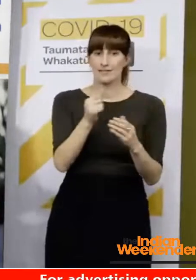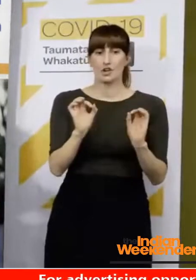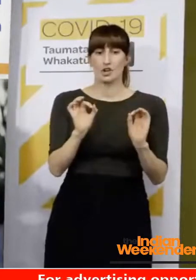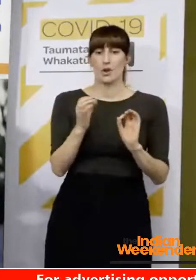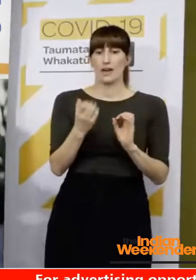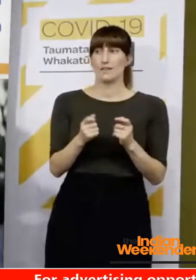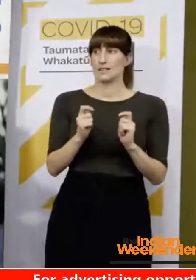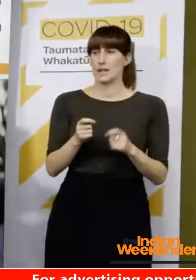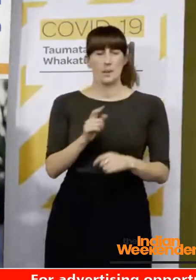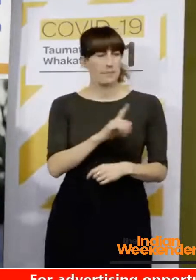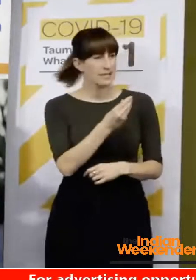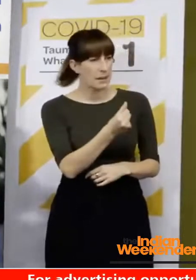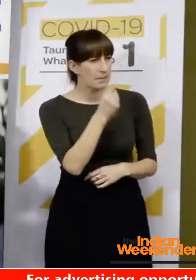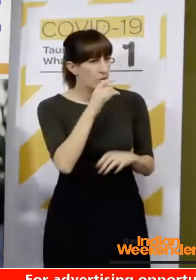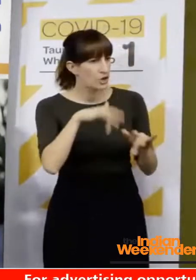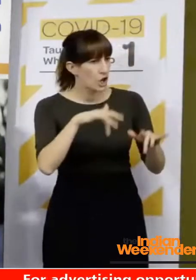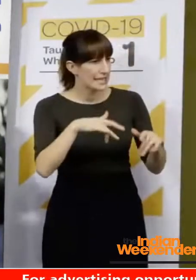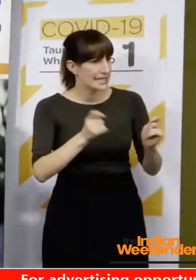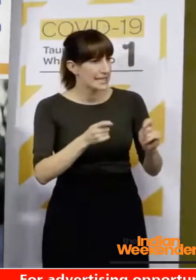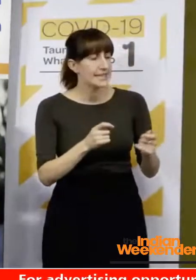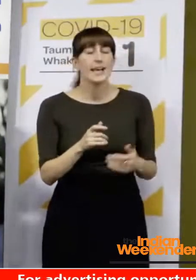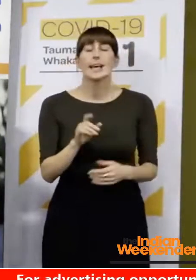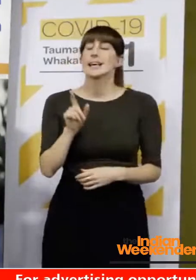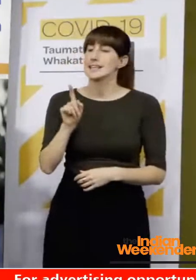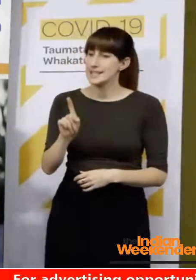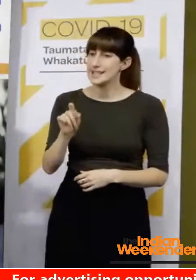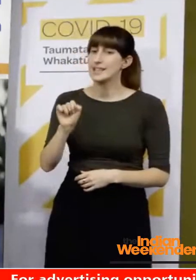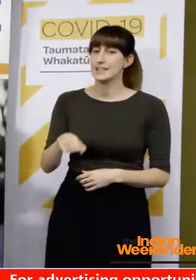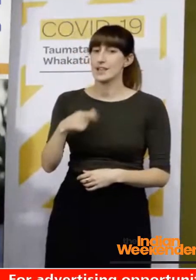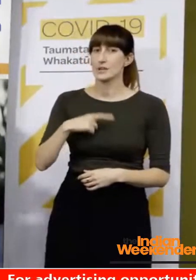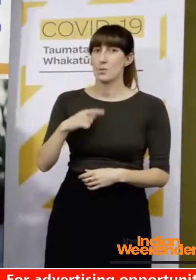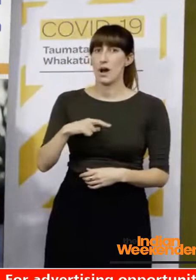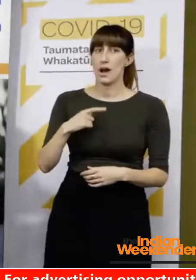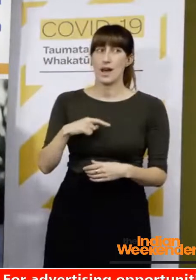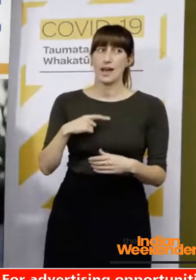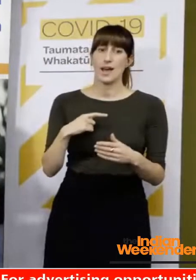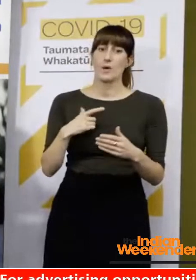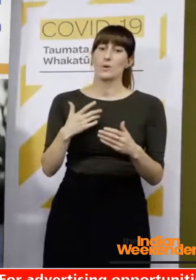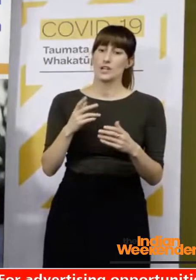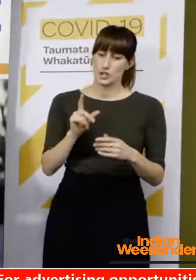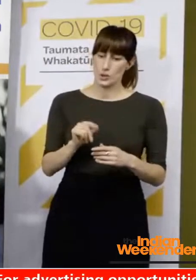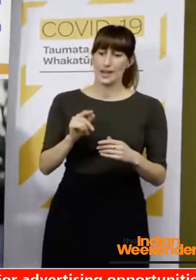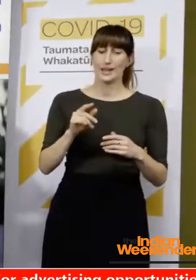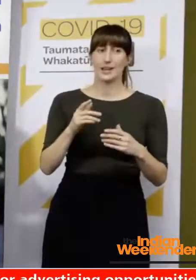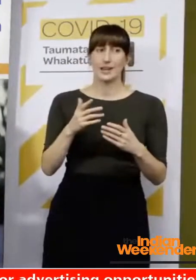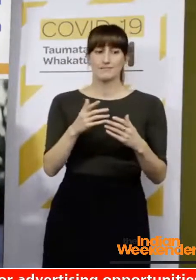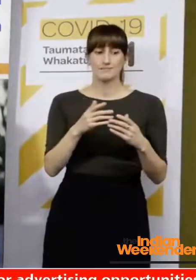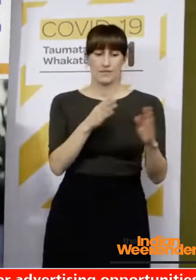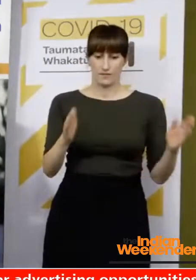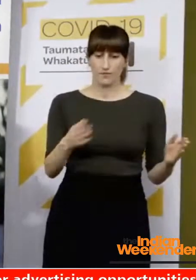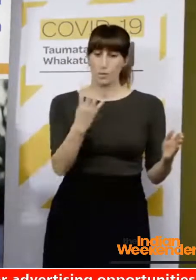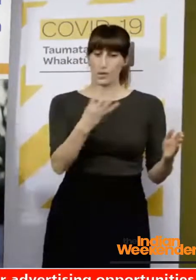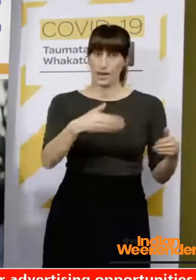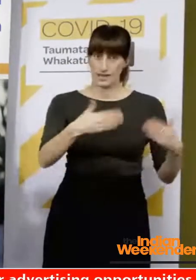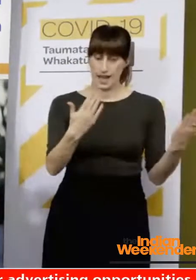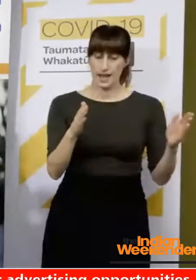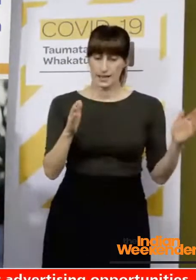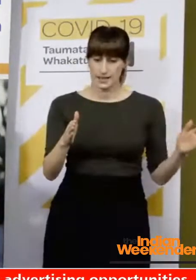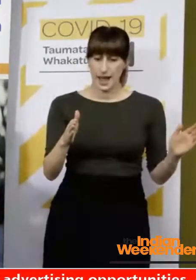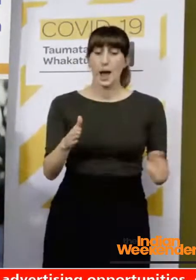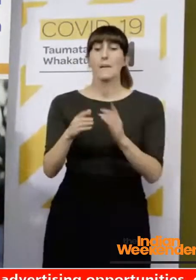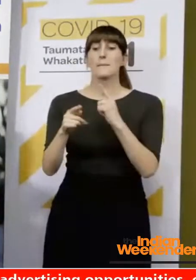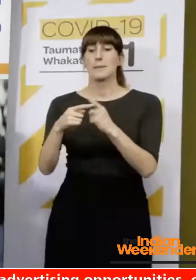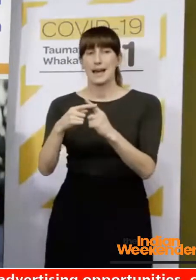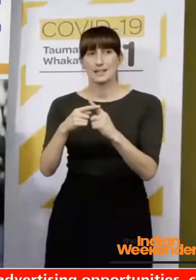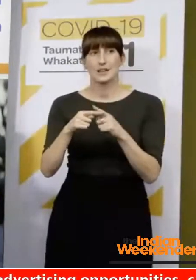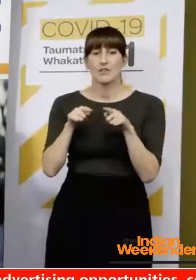rules, and that that's sort of why, thing? as an extra It's precaution, been very on top of the strict so 14 far. I days, am we're with doing the my follow-up girlfriend phone and call, our and if mates, they so hadn't been there's tested, 3 of us we'll in our ask own them little to